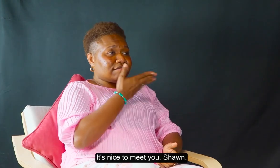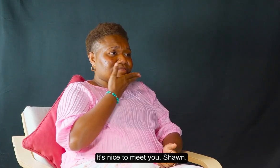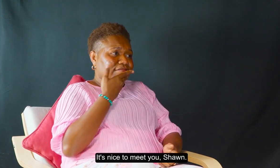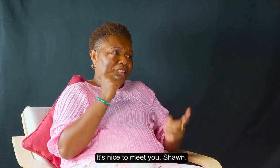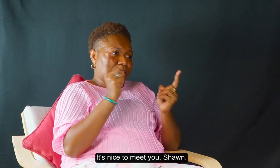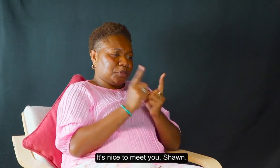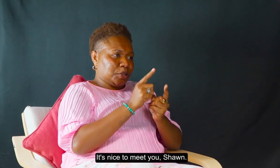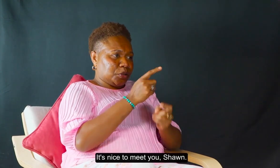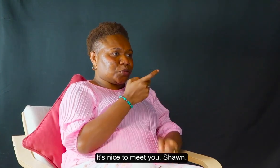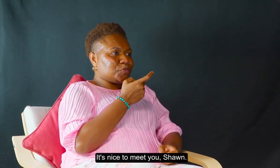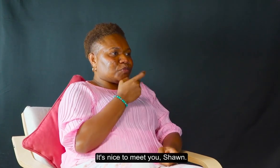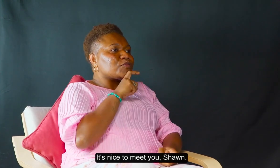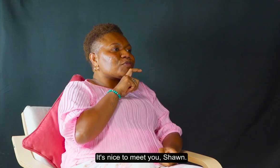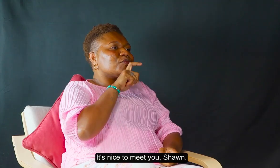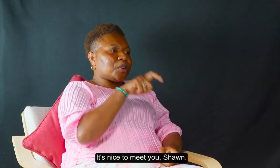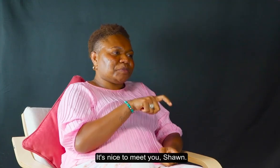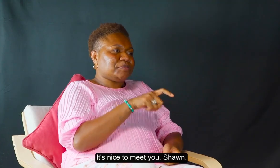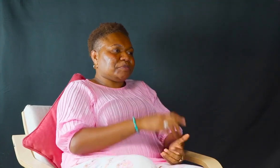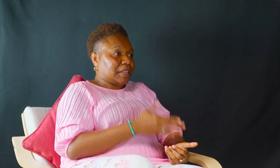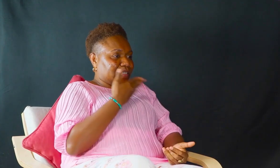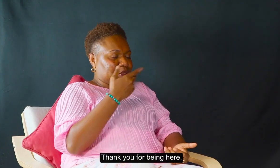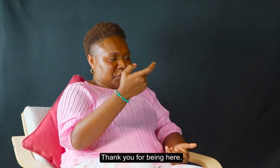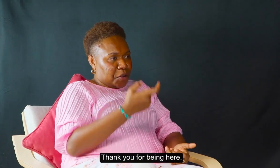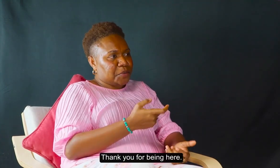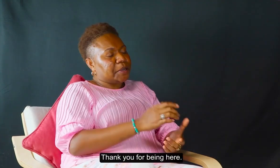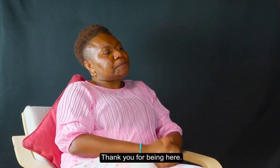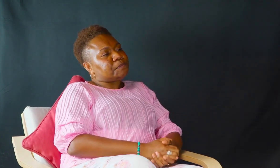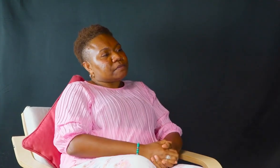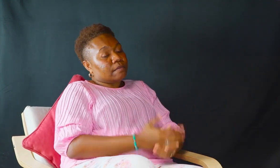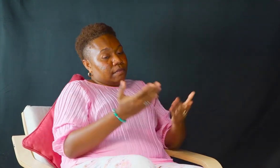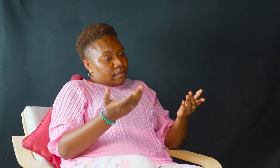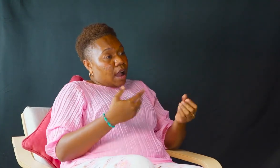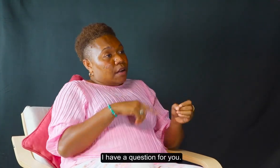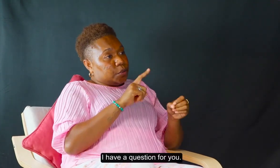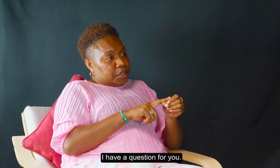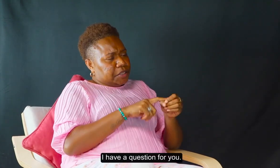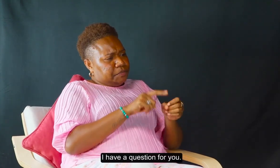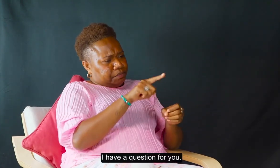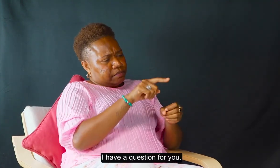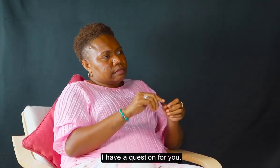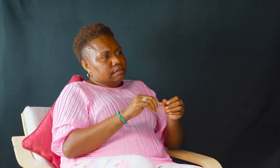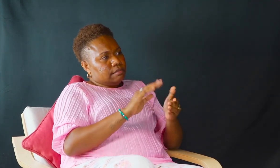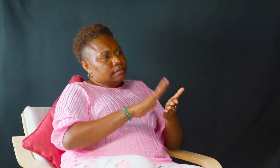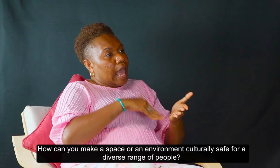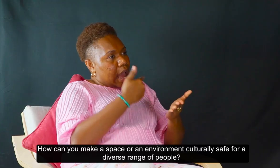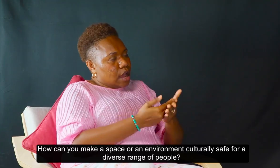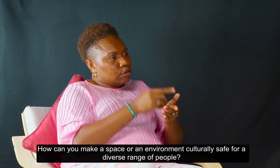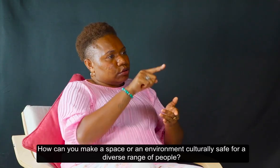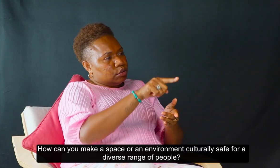It's nice to meet you, Shawn. Thank you for being here. I have a question for you. How can you